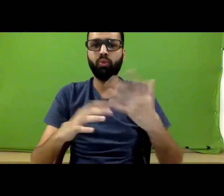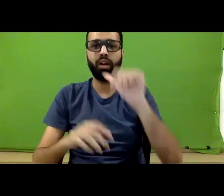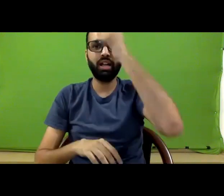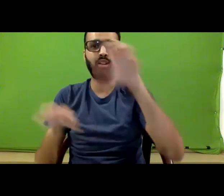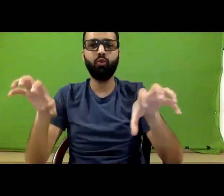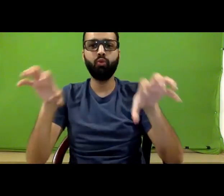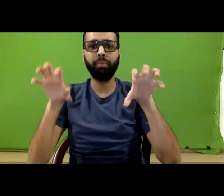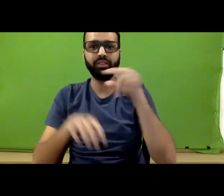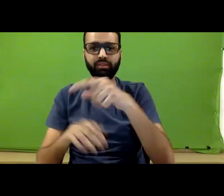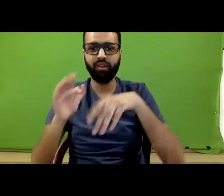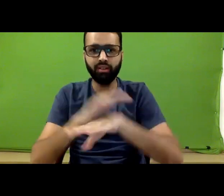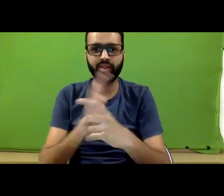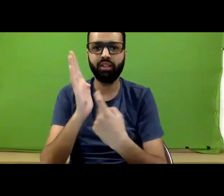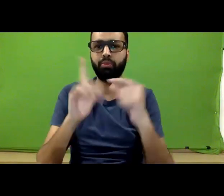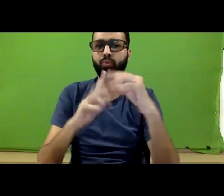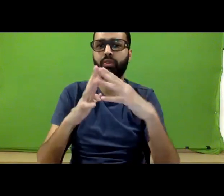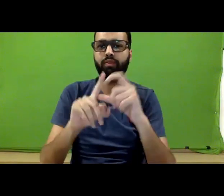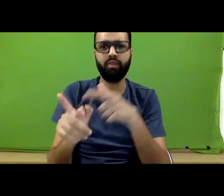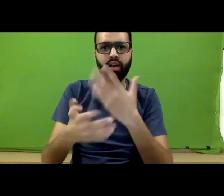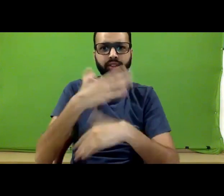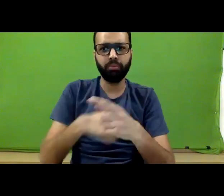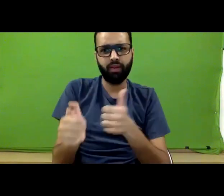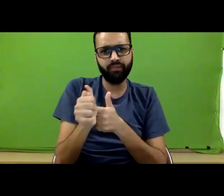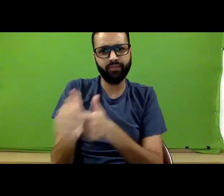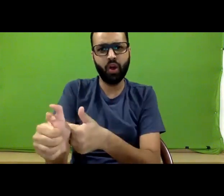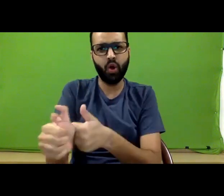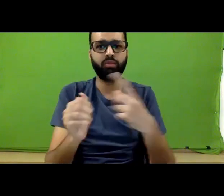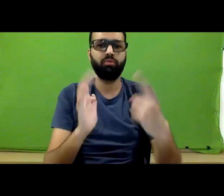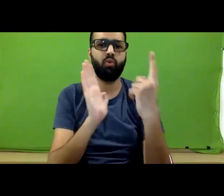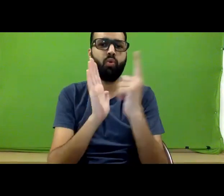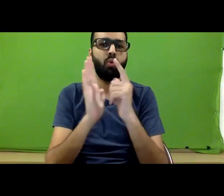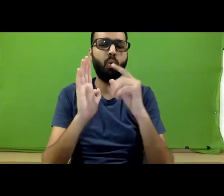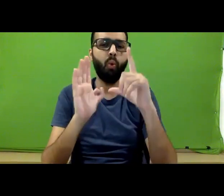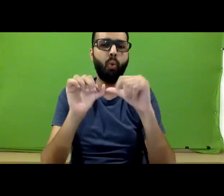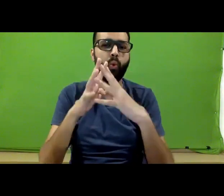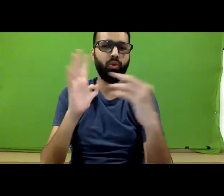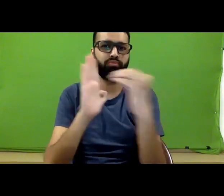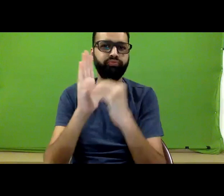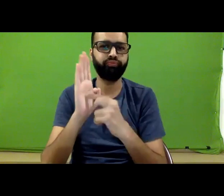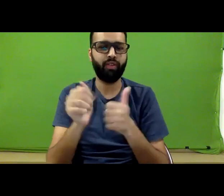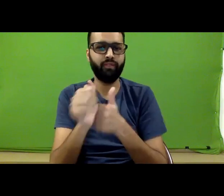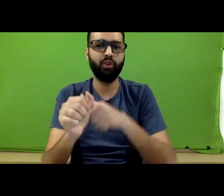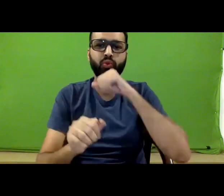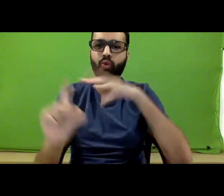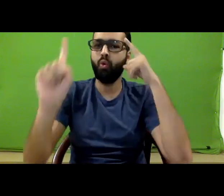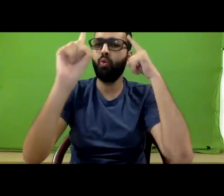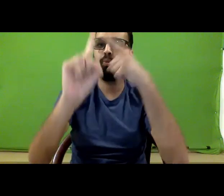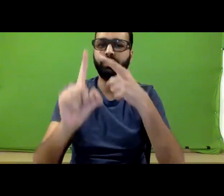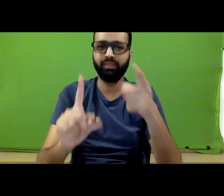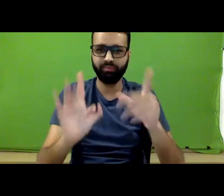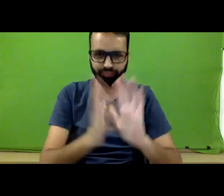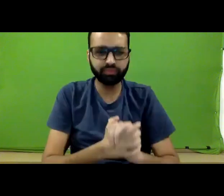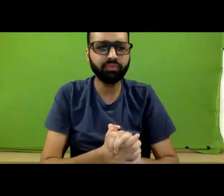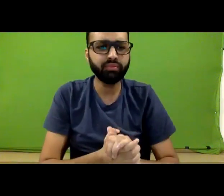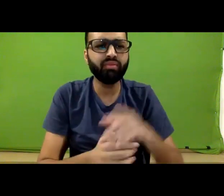UN CRPD guidelines, and the Indian Constitution, which talks a lot about the RPWD Act. So using